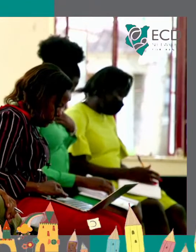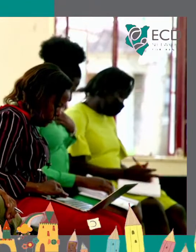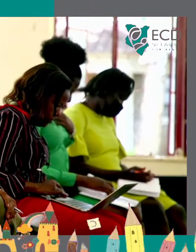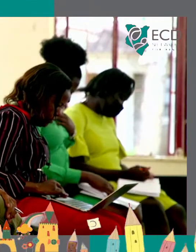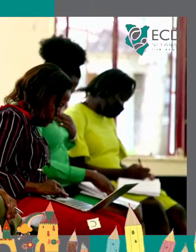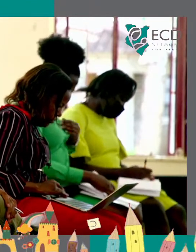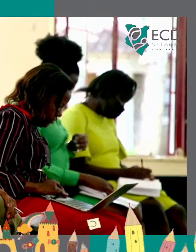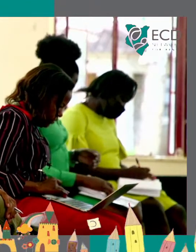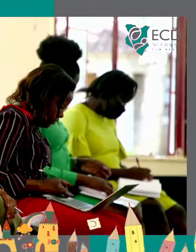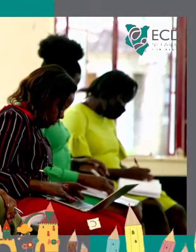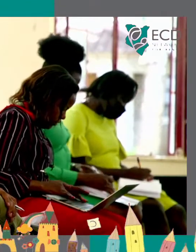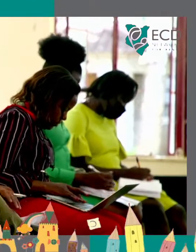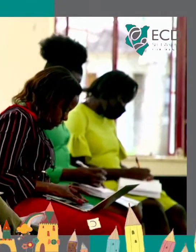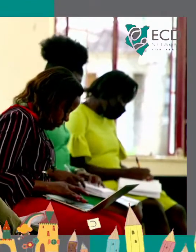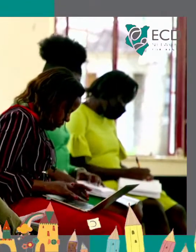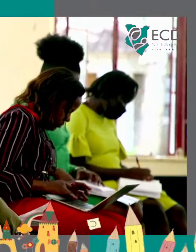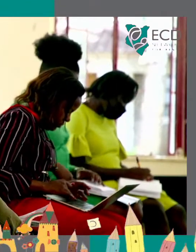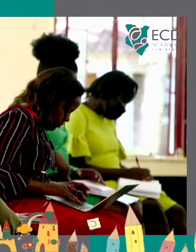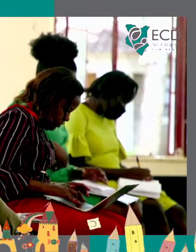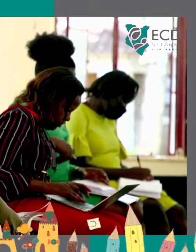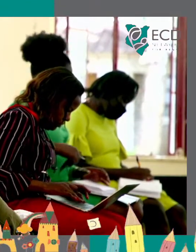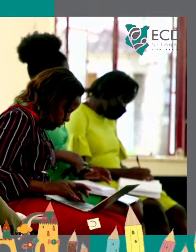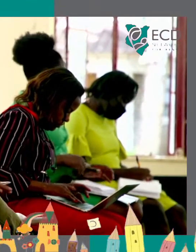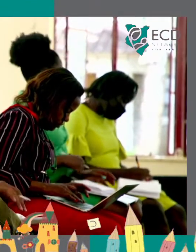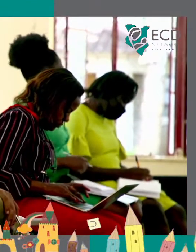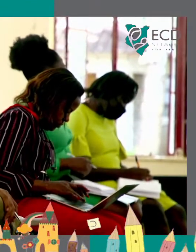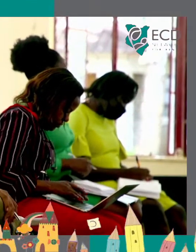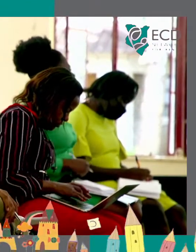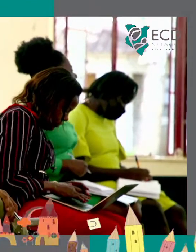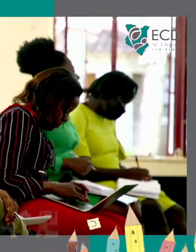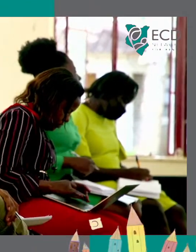priorities of activities. We were all